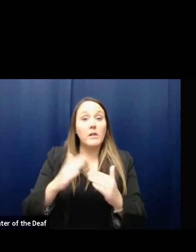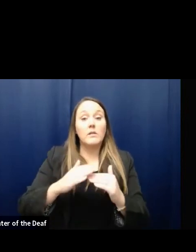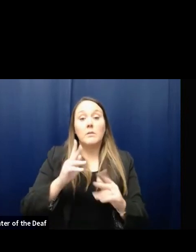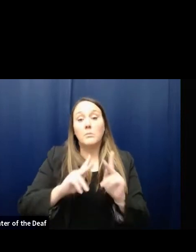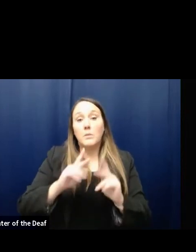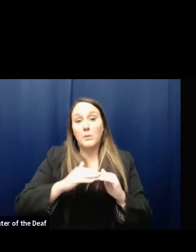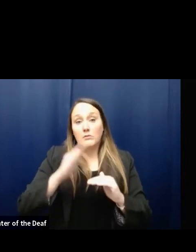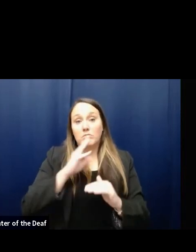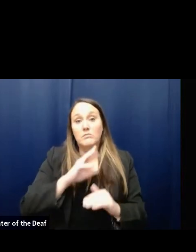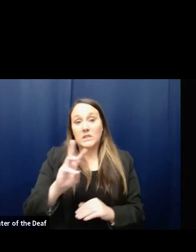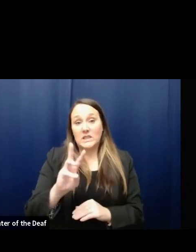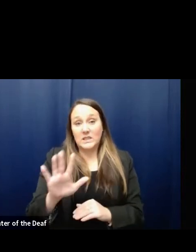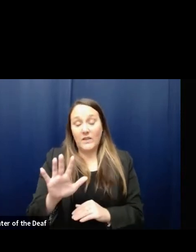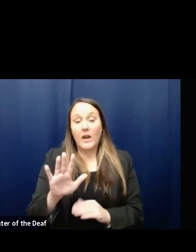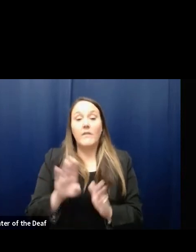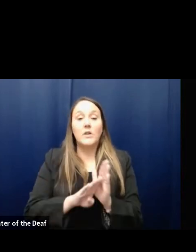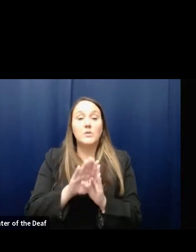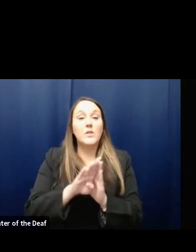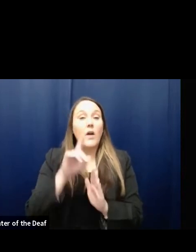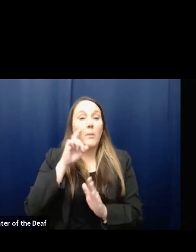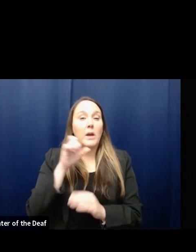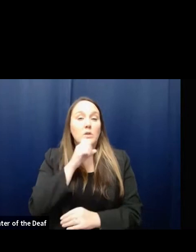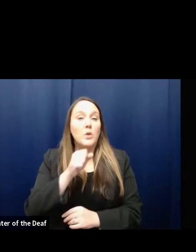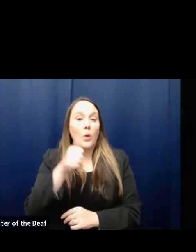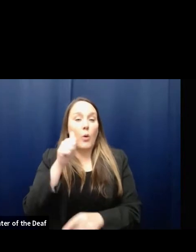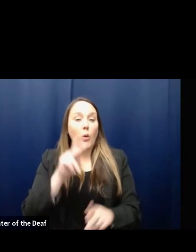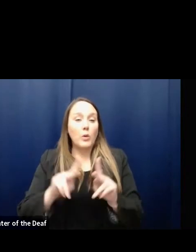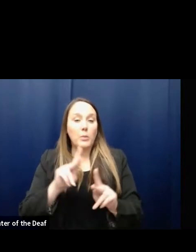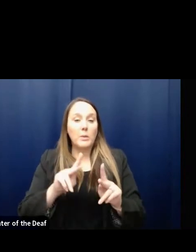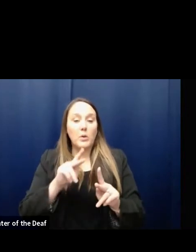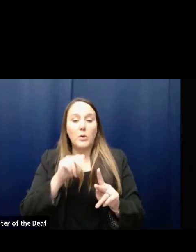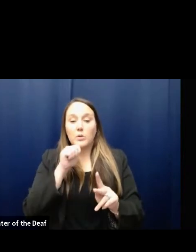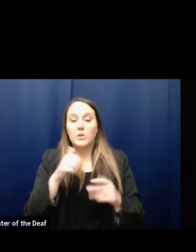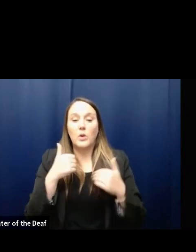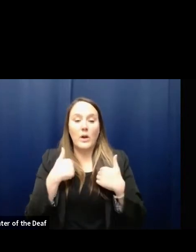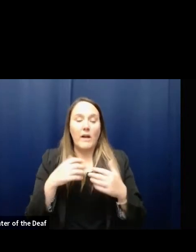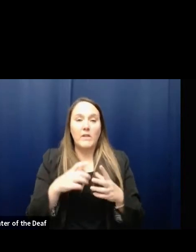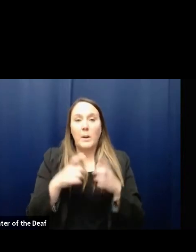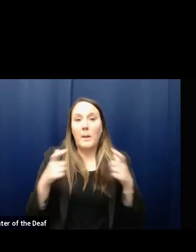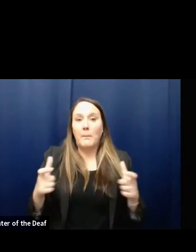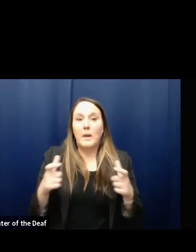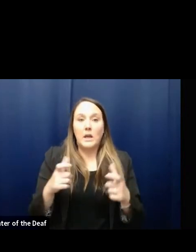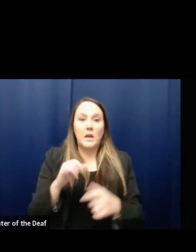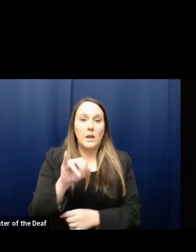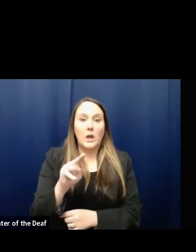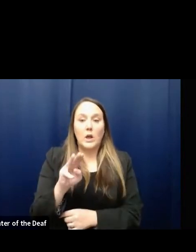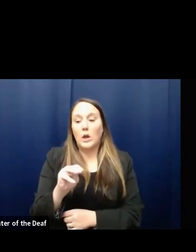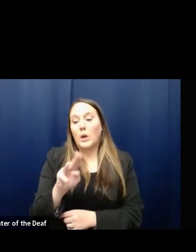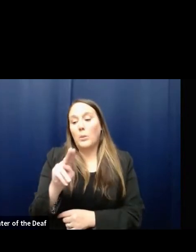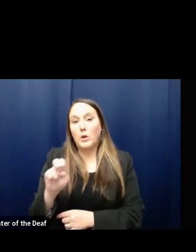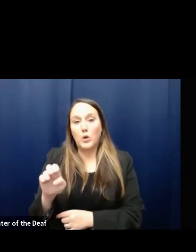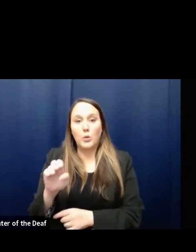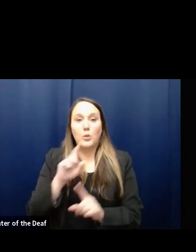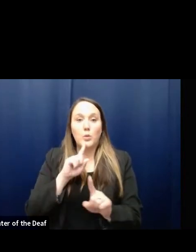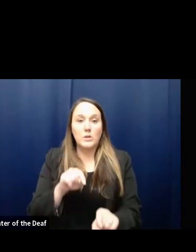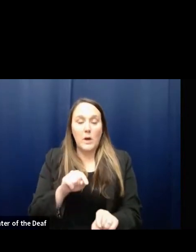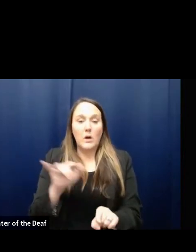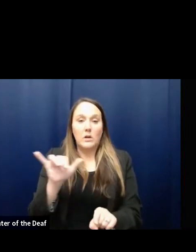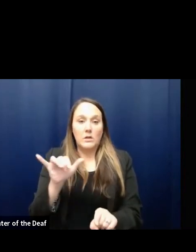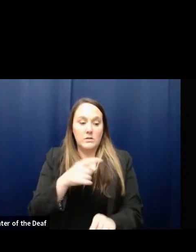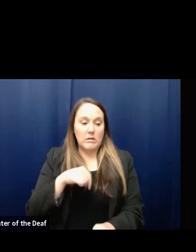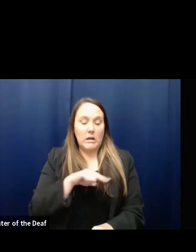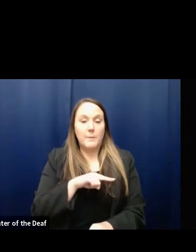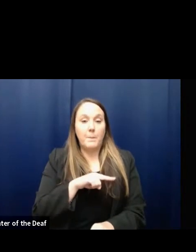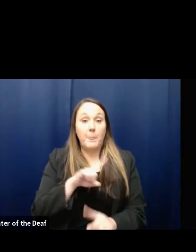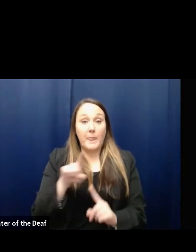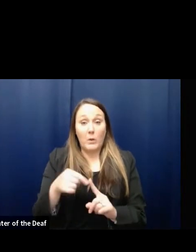developed because older folks don't mount the robust immune response that younger people do. And as we age, that